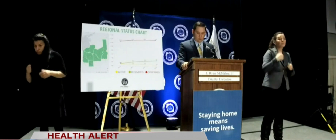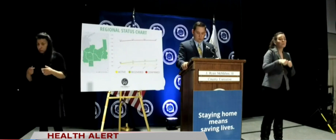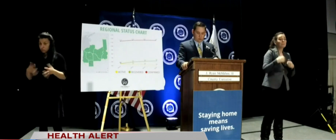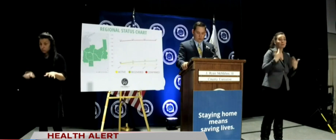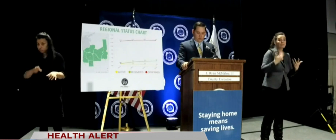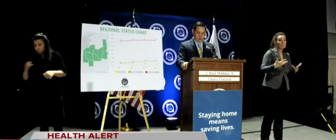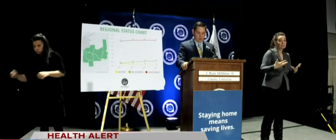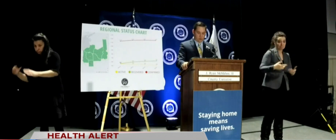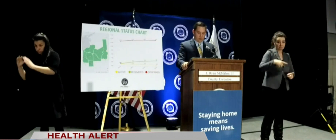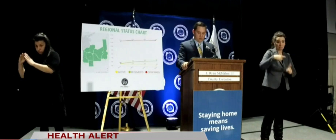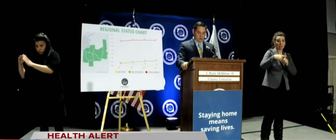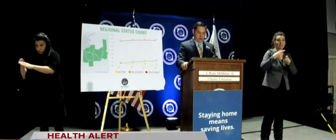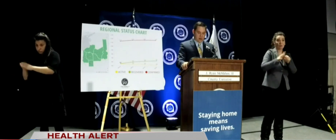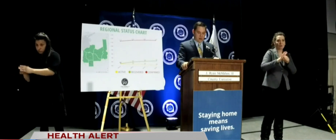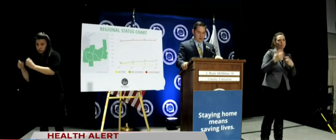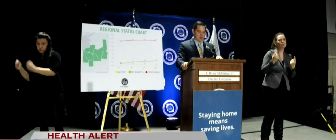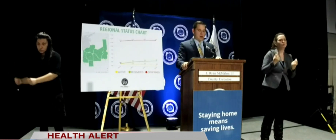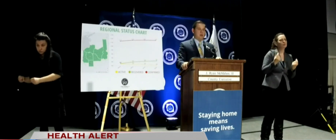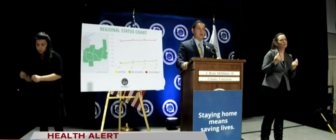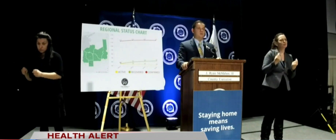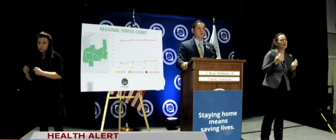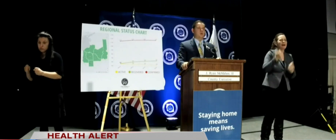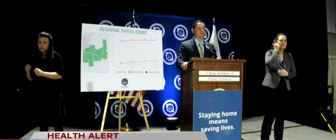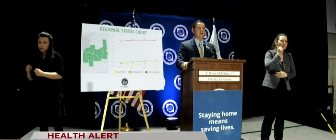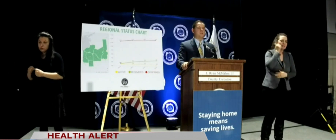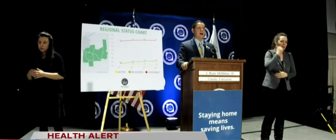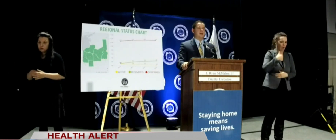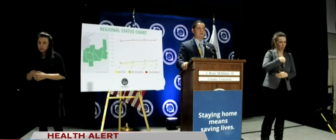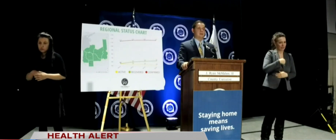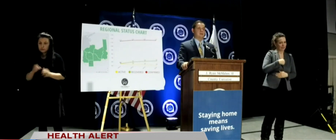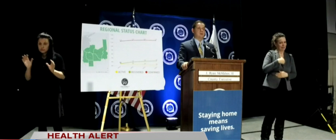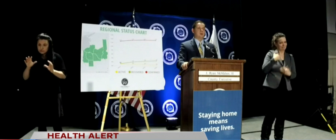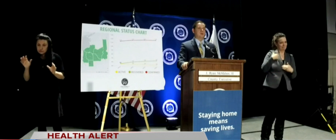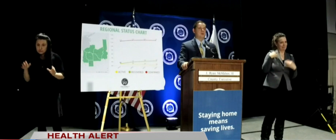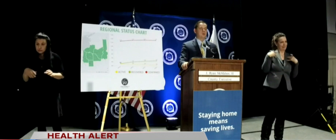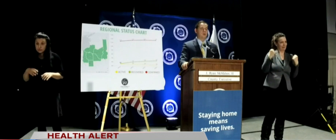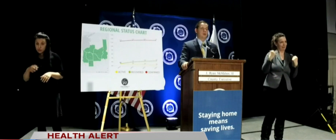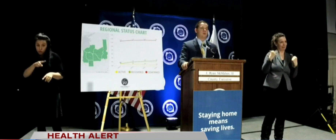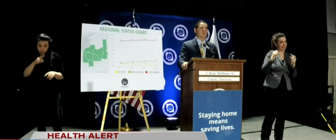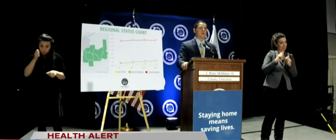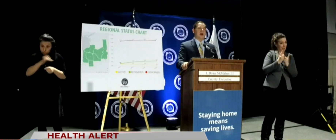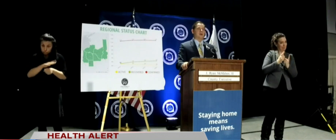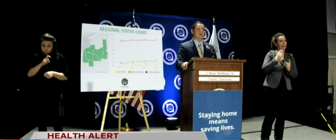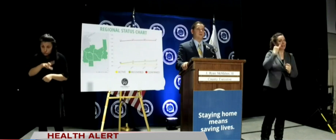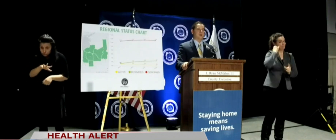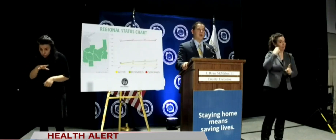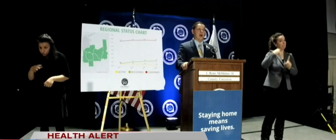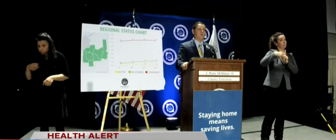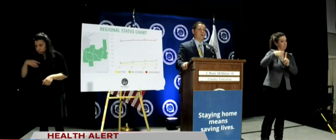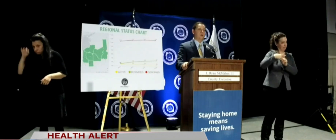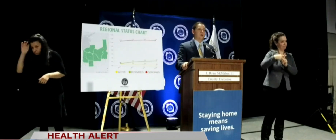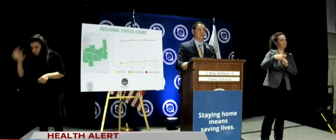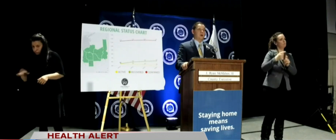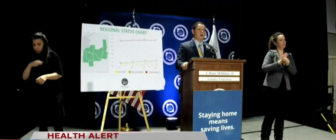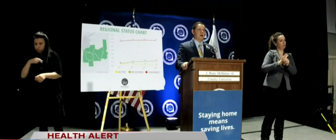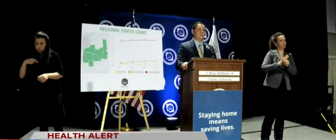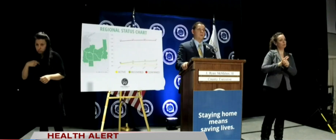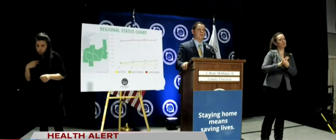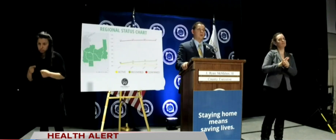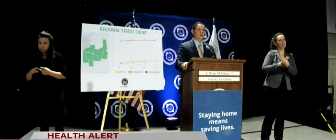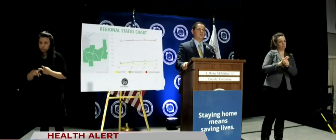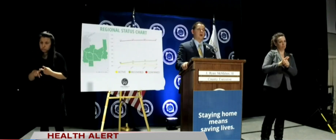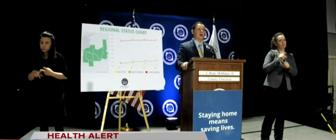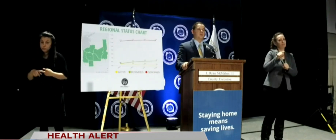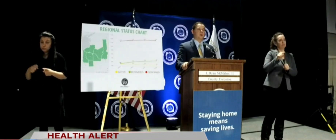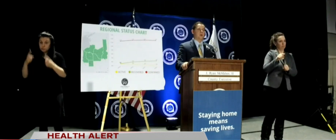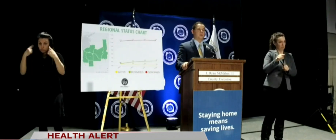the briefing, we want to do that. If you test positive, you'll hear from your doctor. If you don't have one,